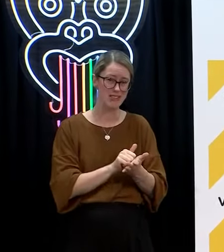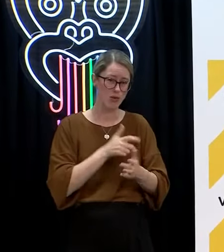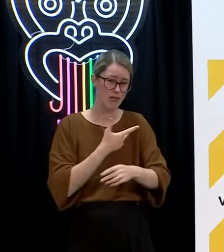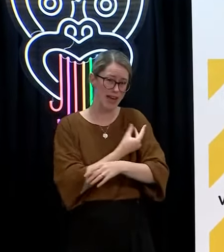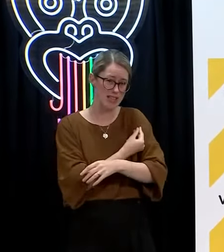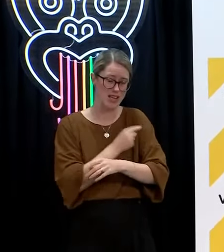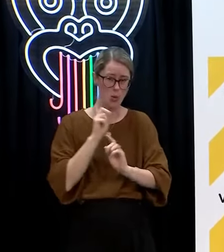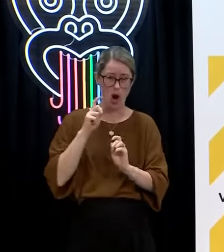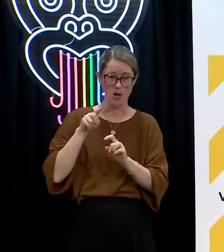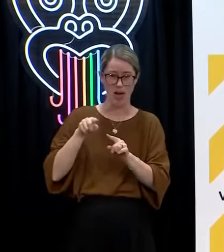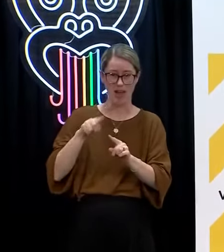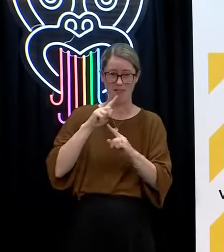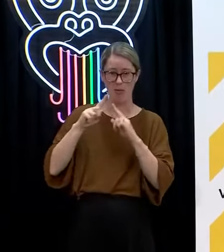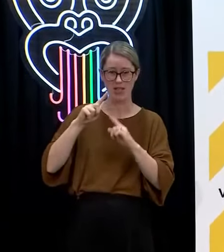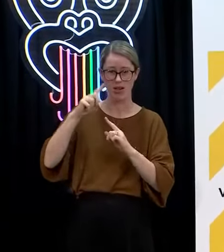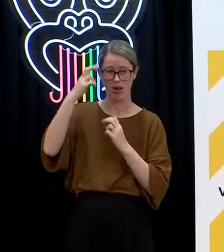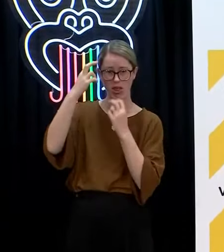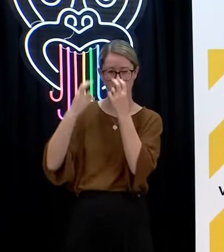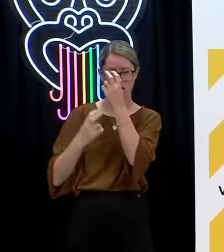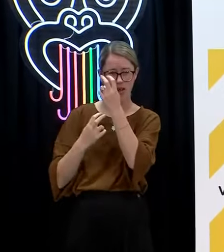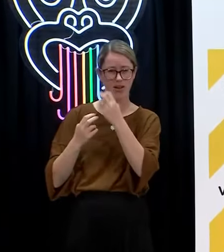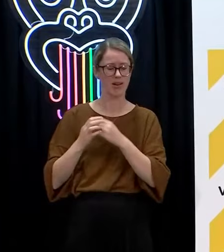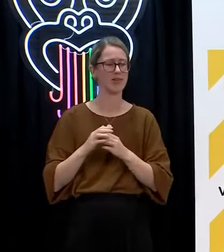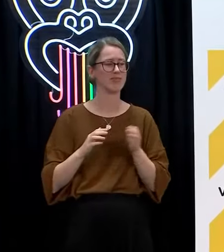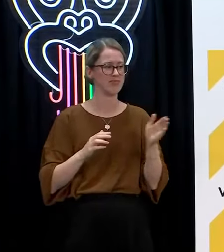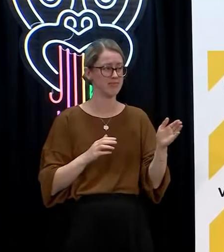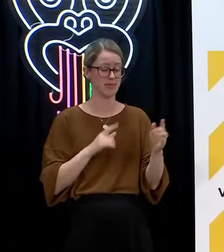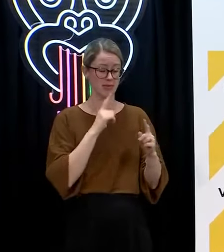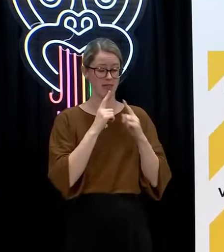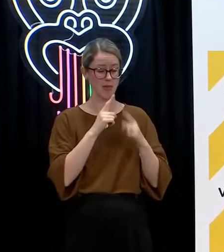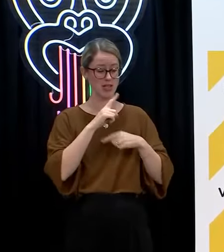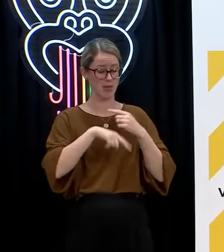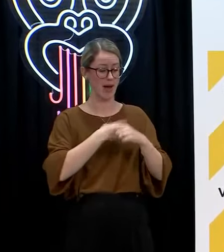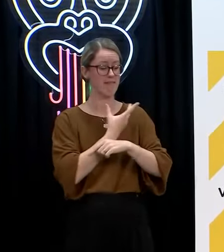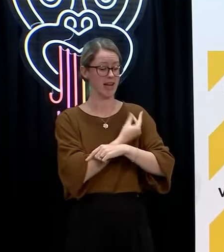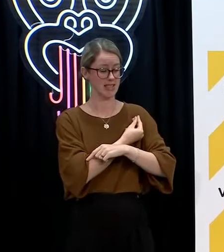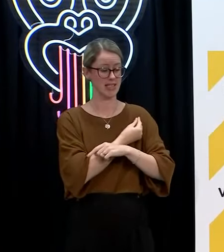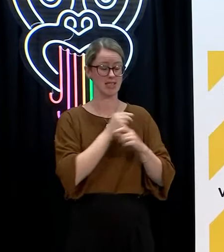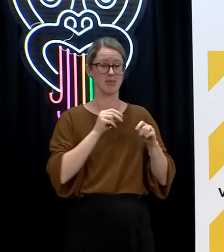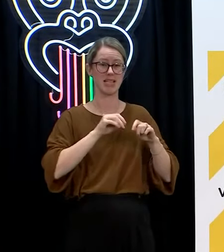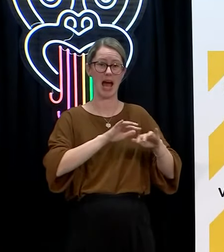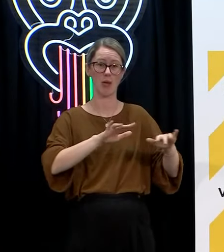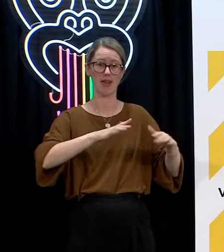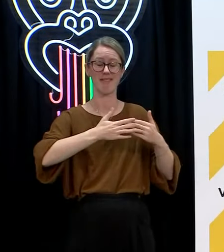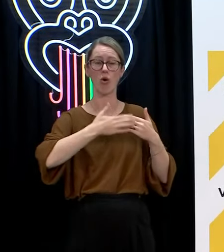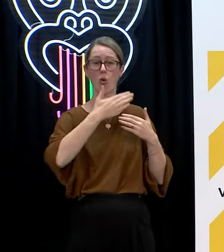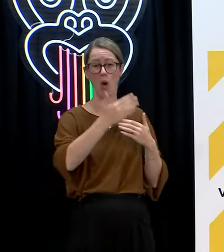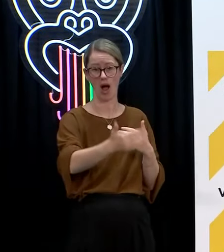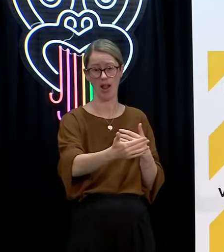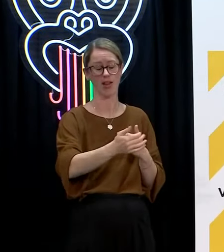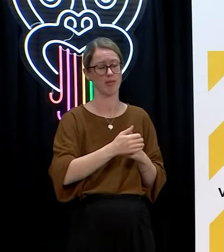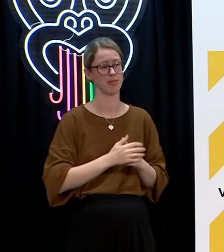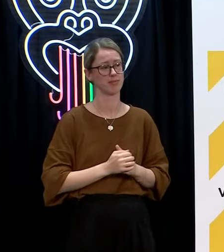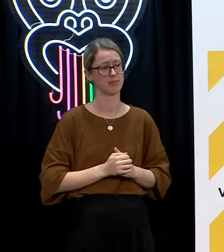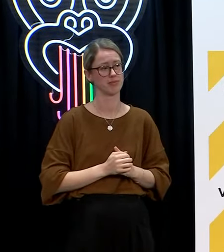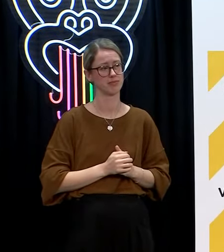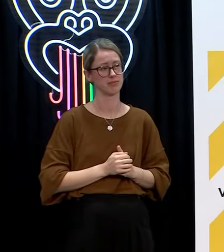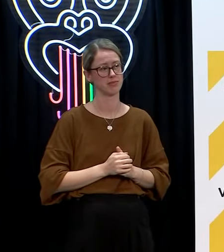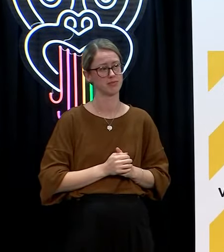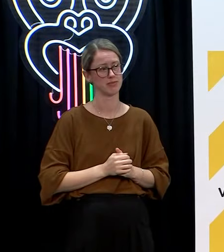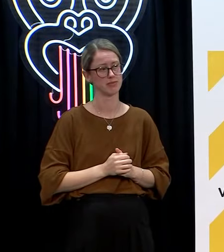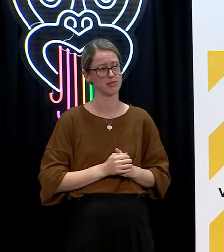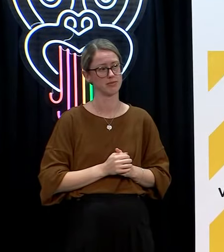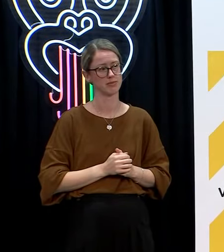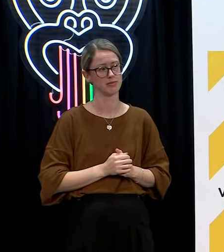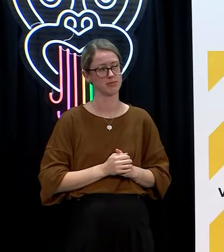Well, the information about the vaccine has been out there for some time. And I guess I